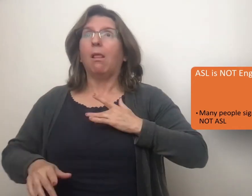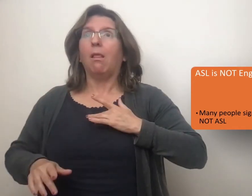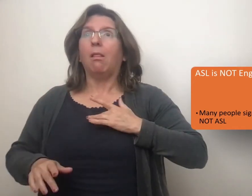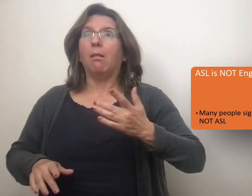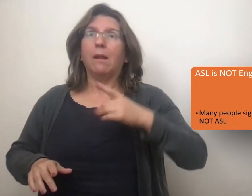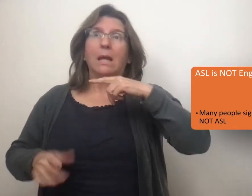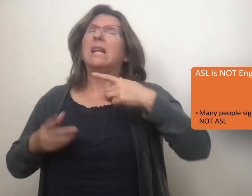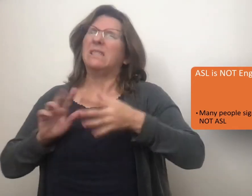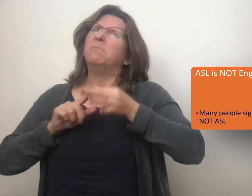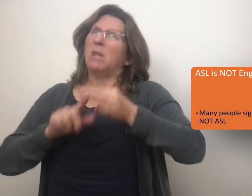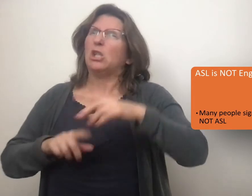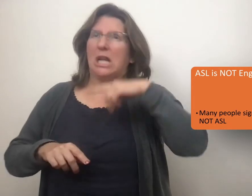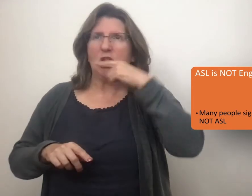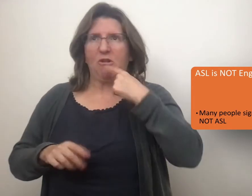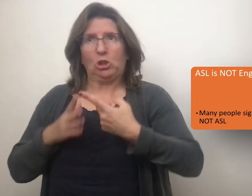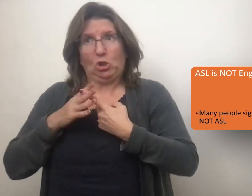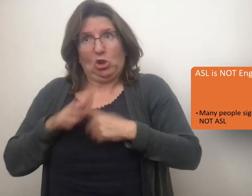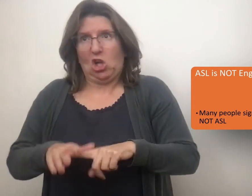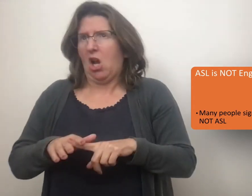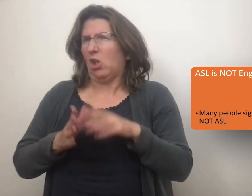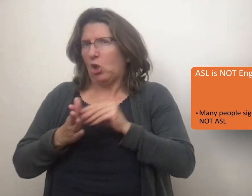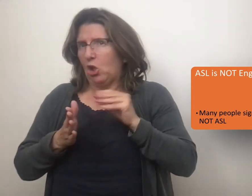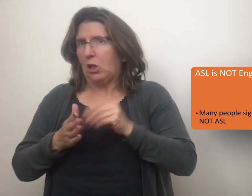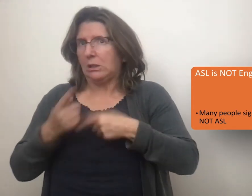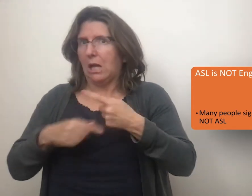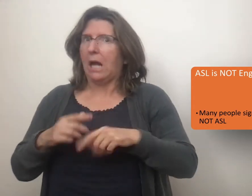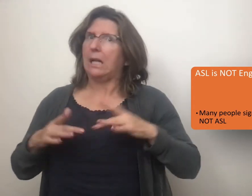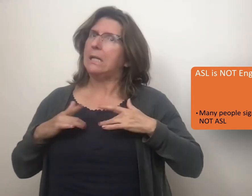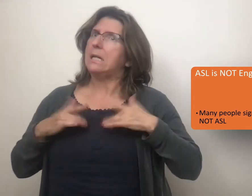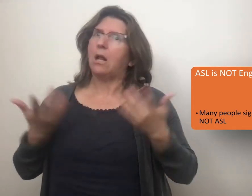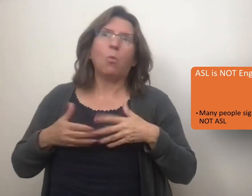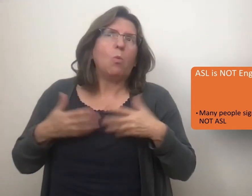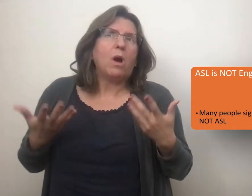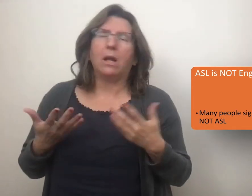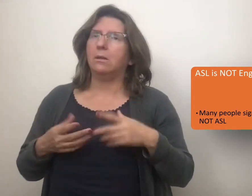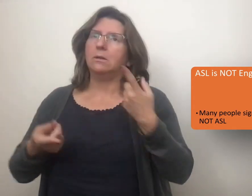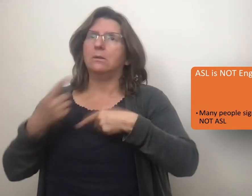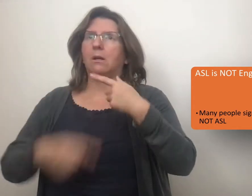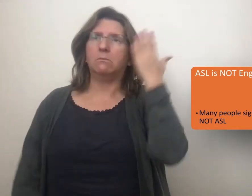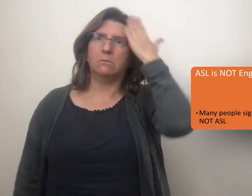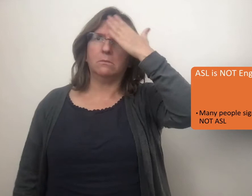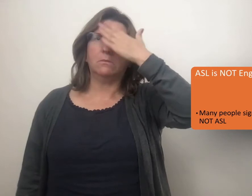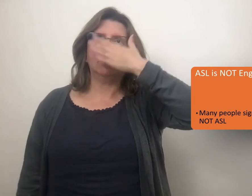Beginning learners of ASL are unaccustomed to using their faces to the extent required for a signed